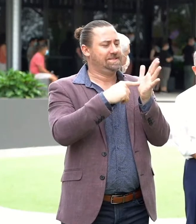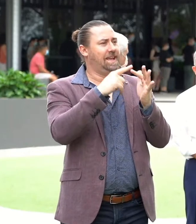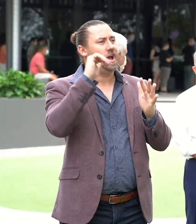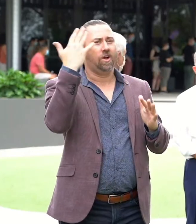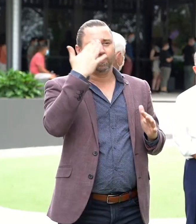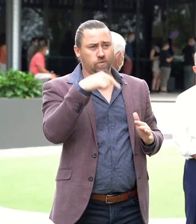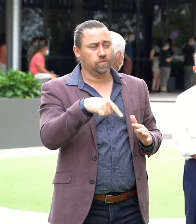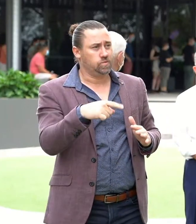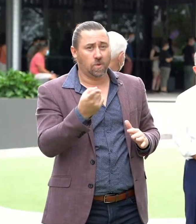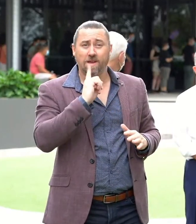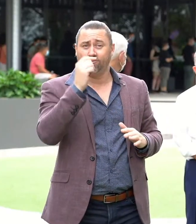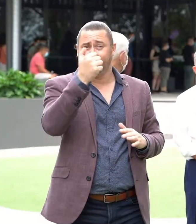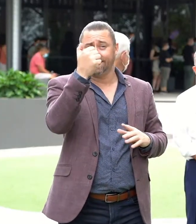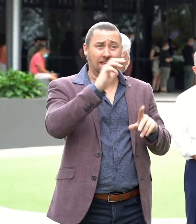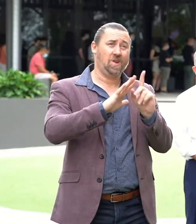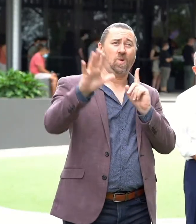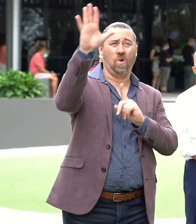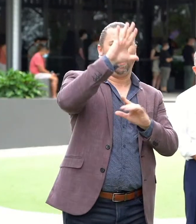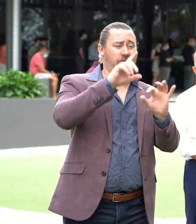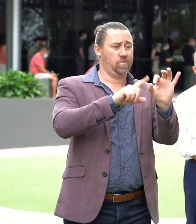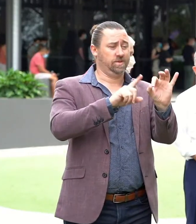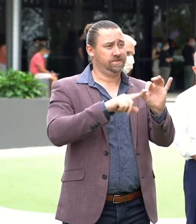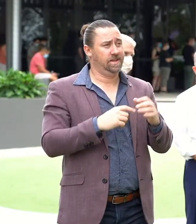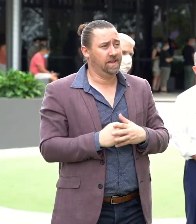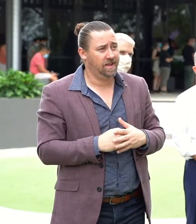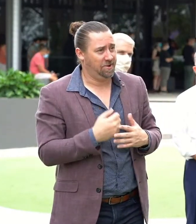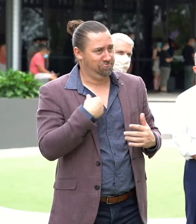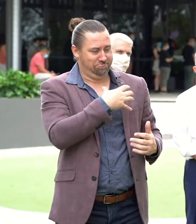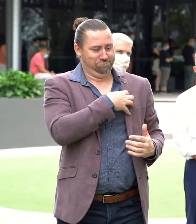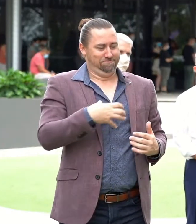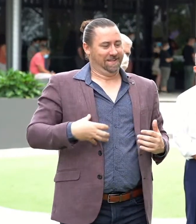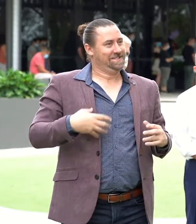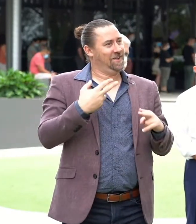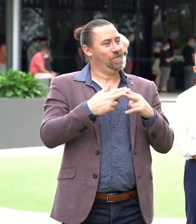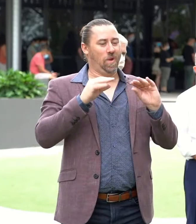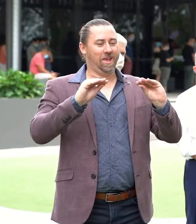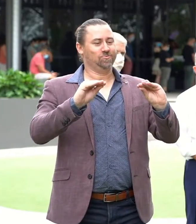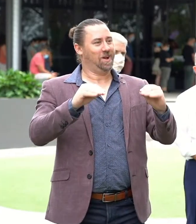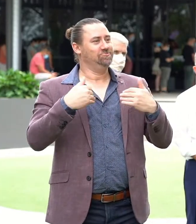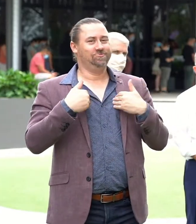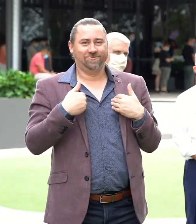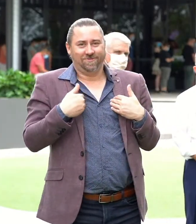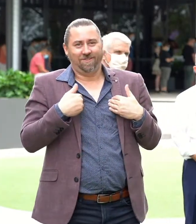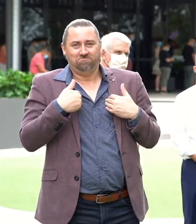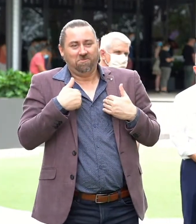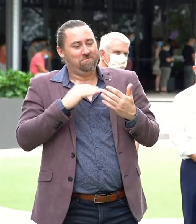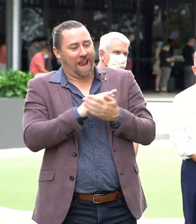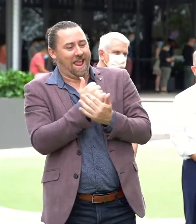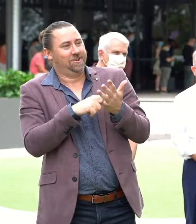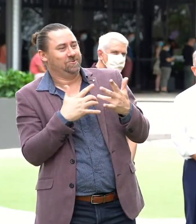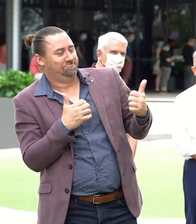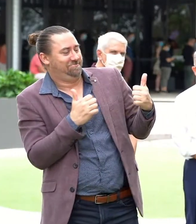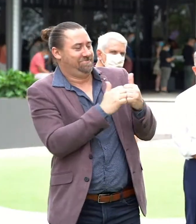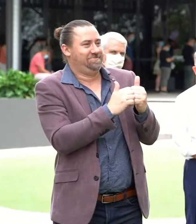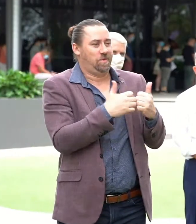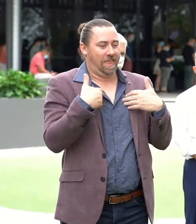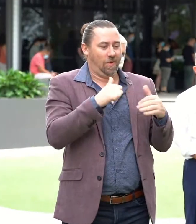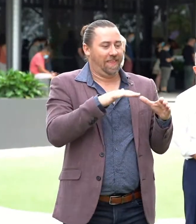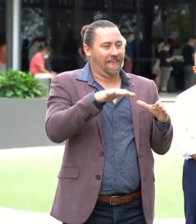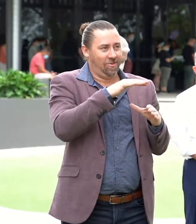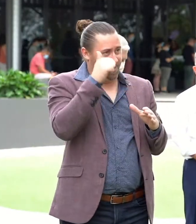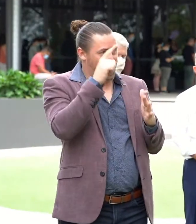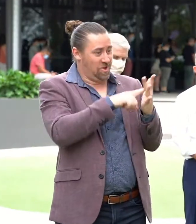116 schools spread right across the state. It was an honour as Minister for Education to partner with our health workers to be able to deliver this. I